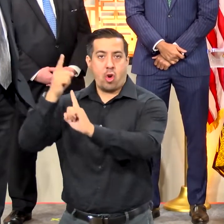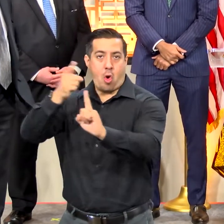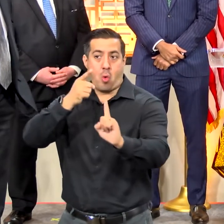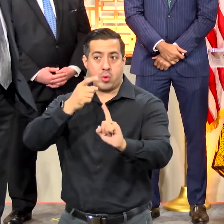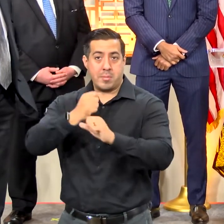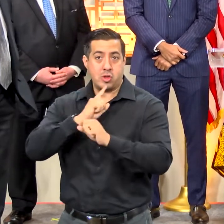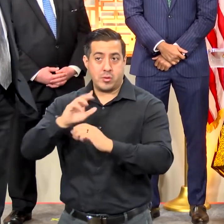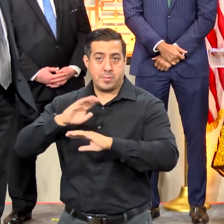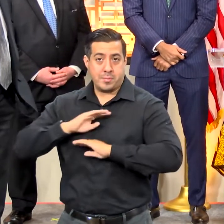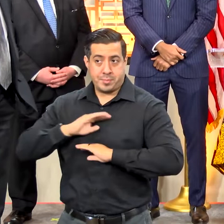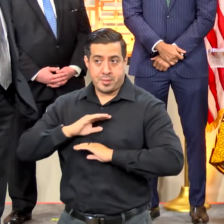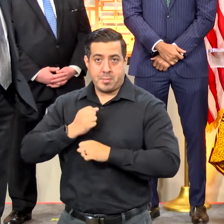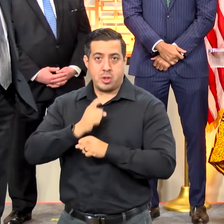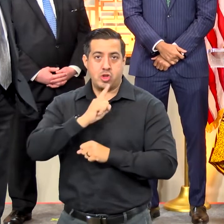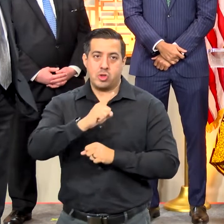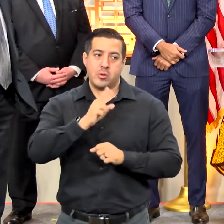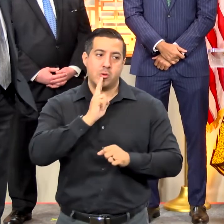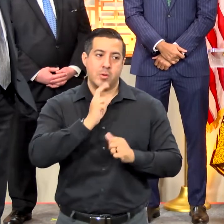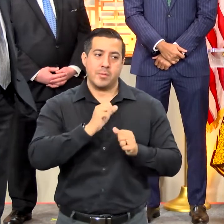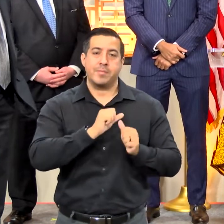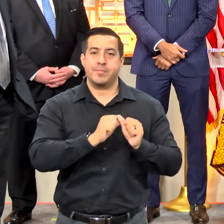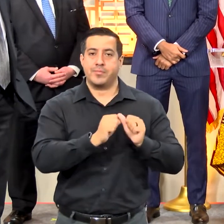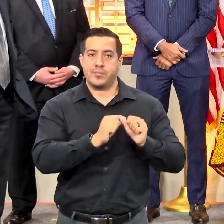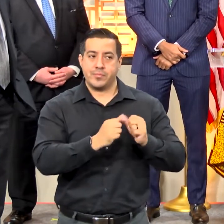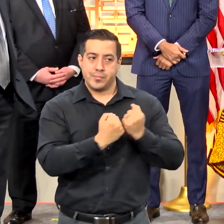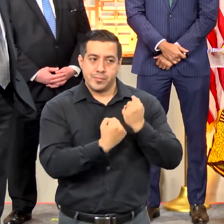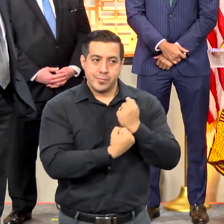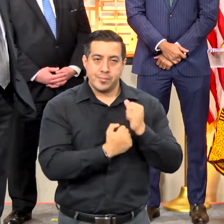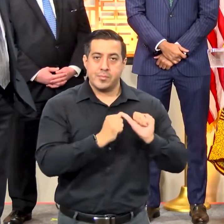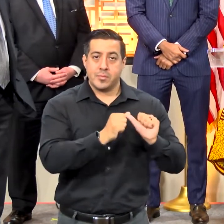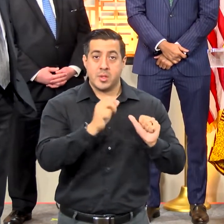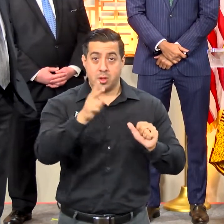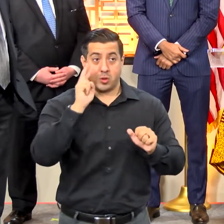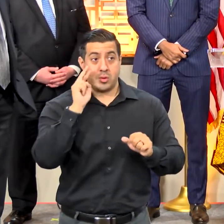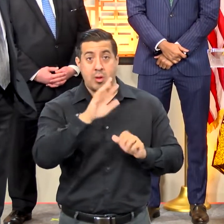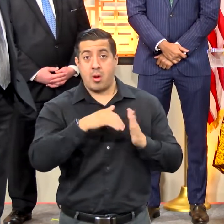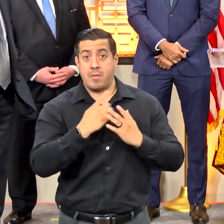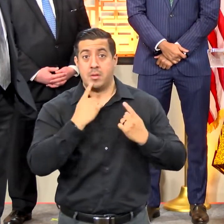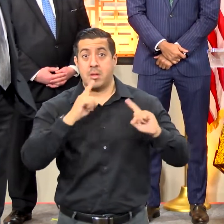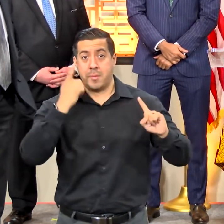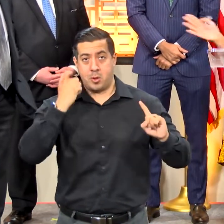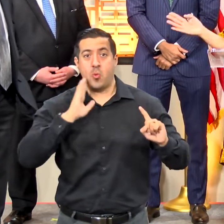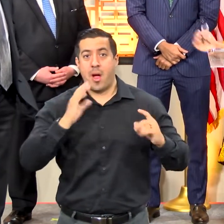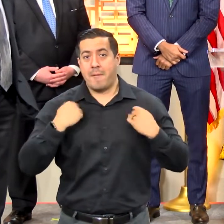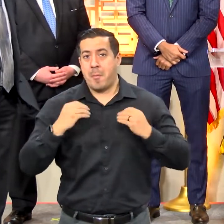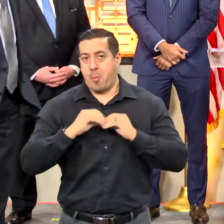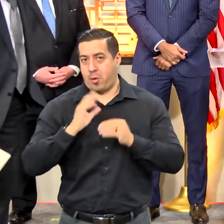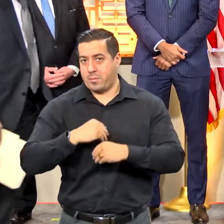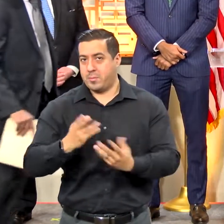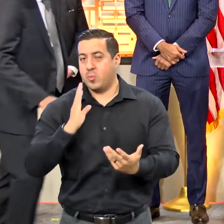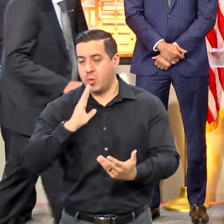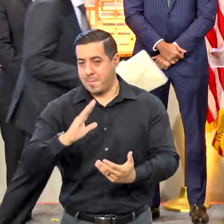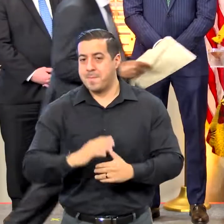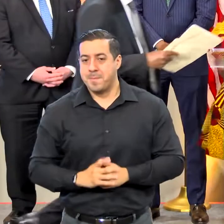Houstonians stabilized and self-reliant. So continue to watch our outcomes, because we'll definitely have some more to share. Thank you.